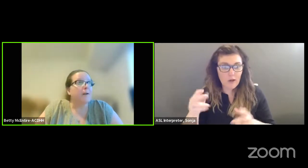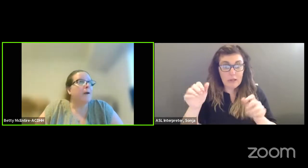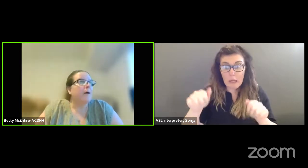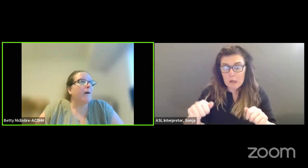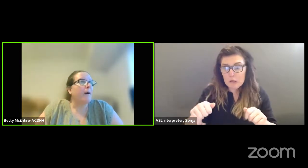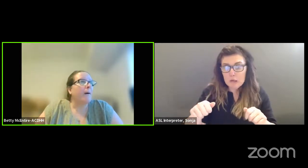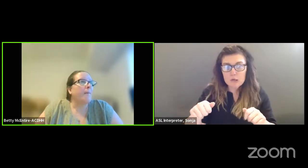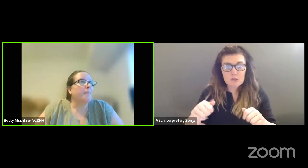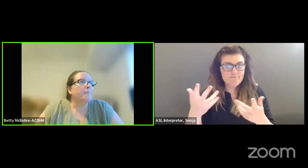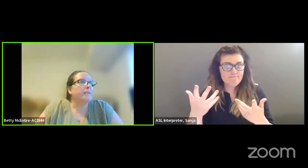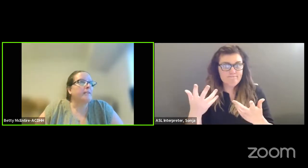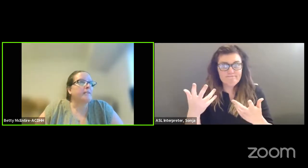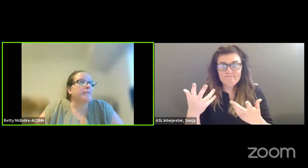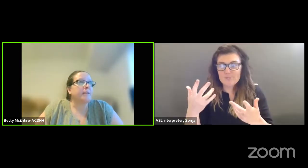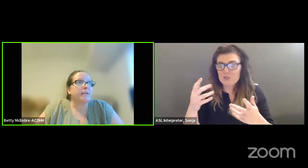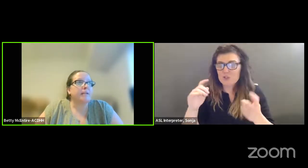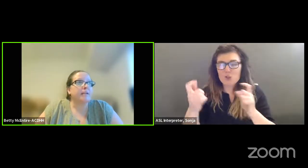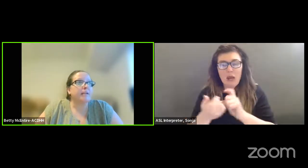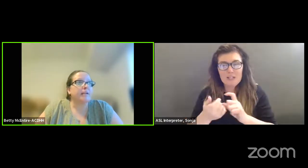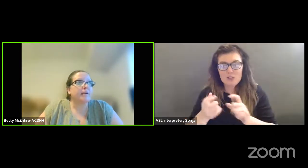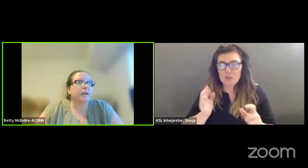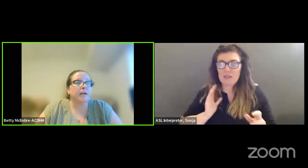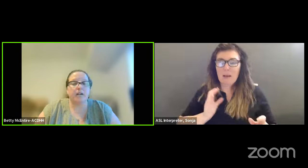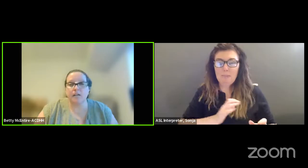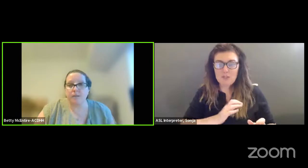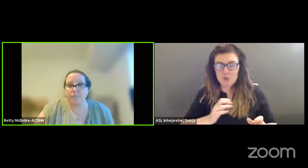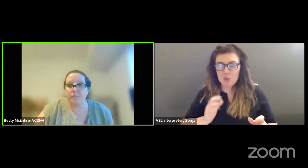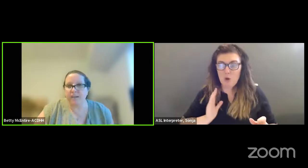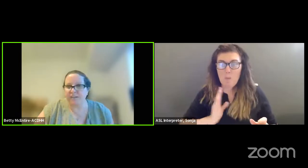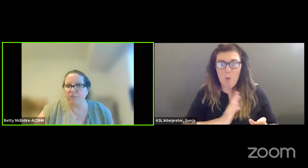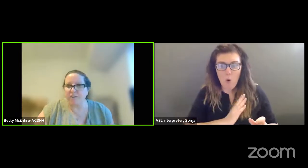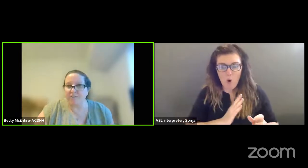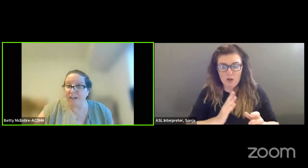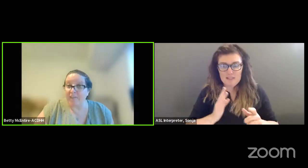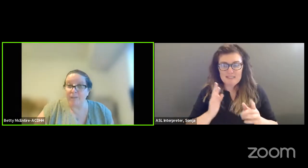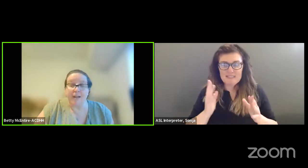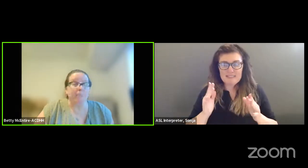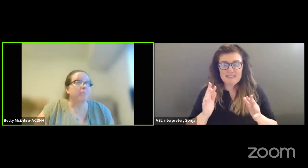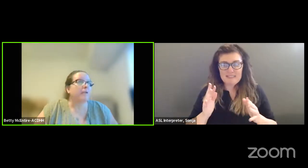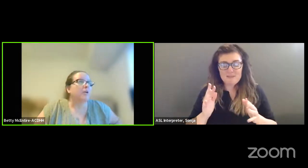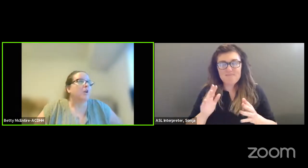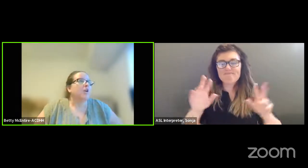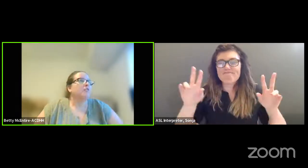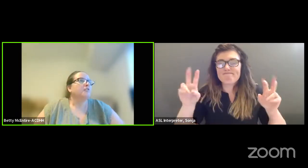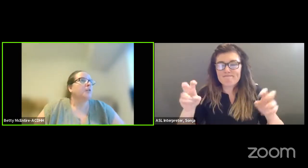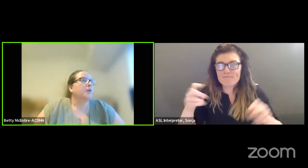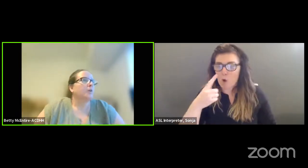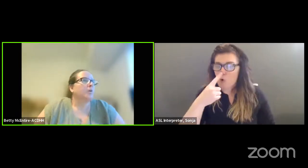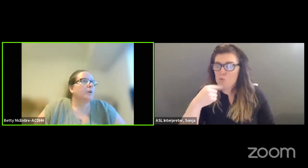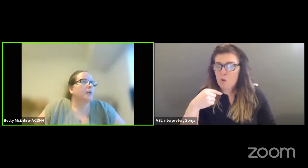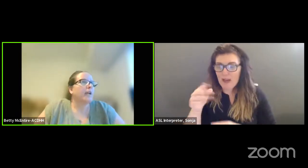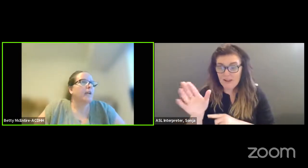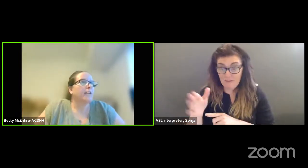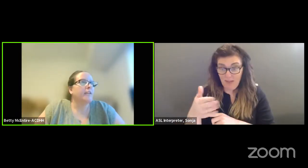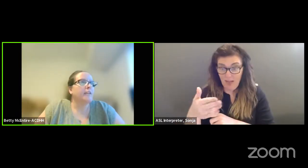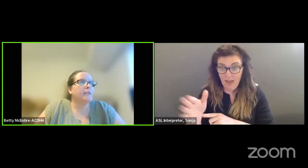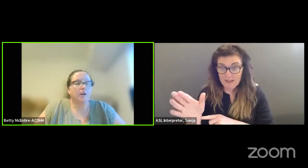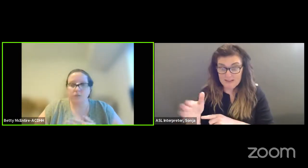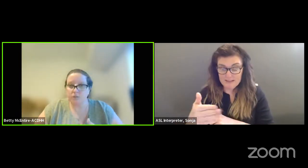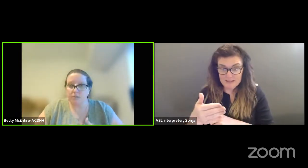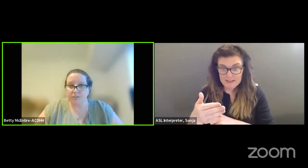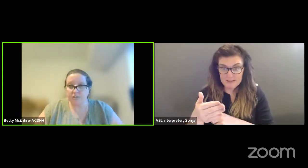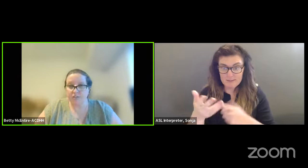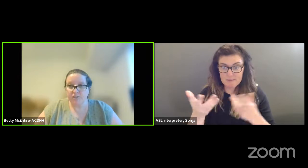board. As a big red flag for them. So, and